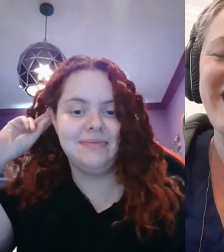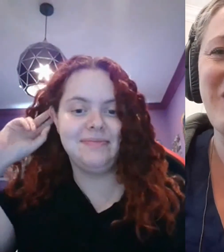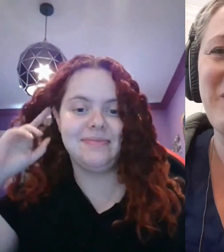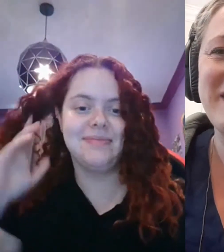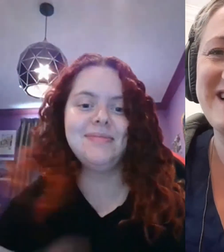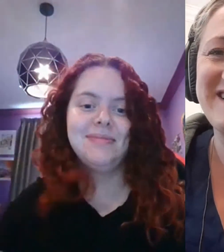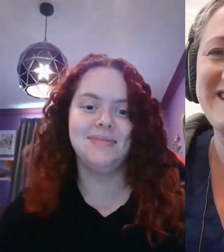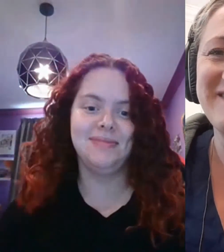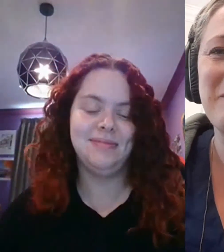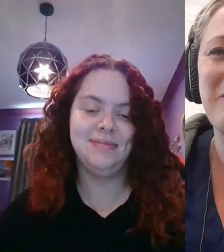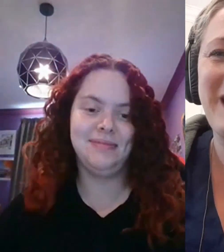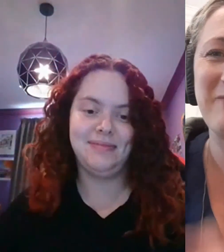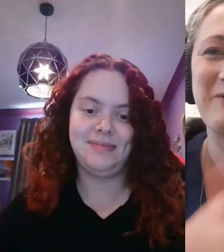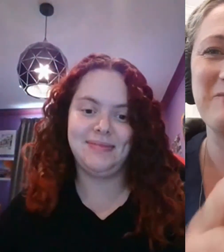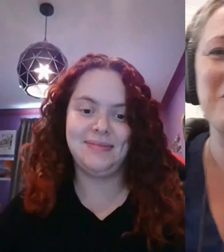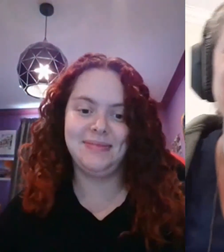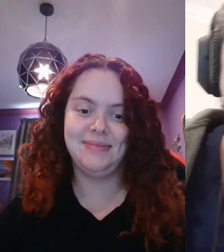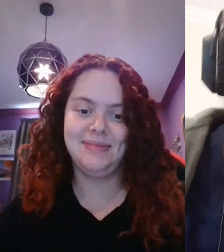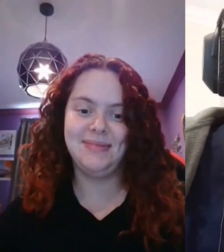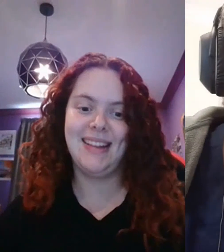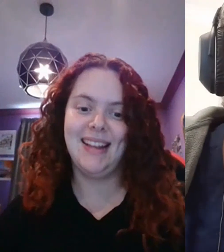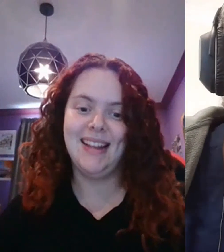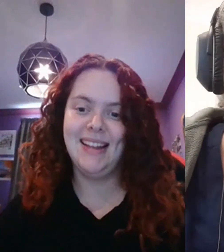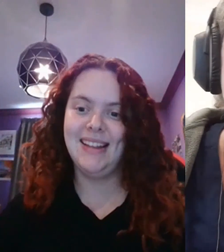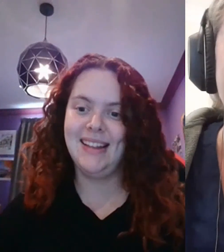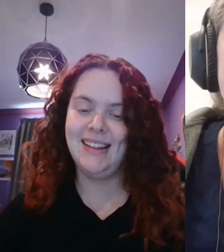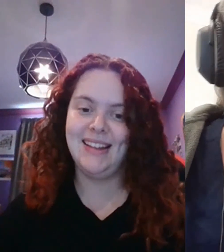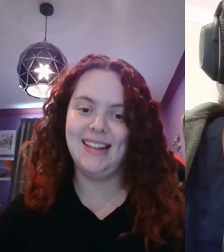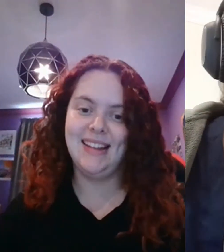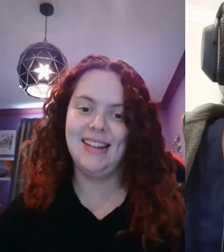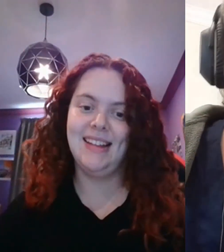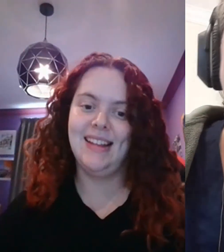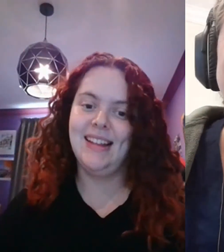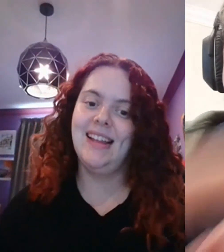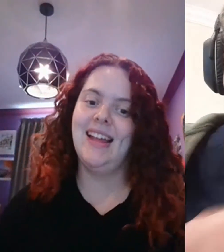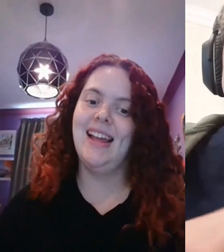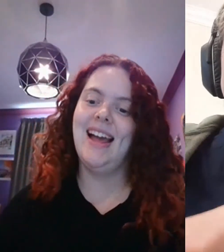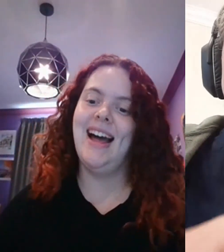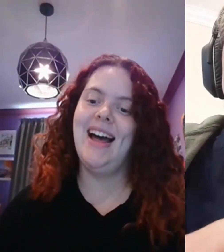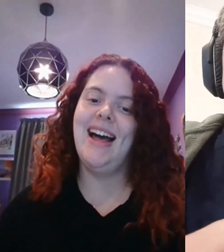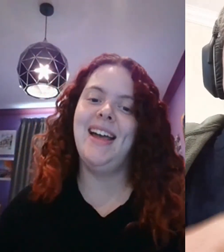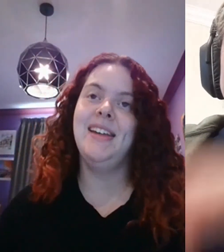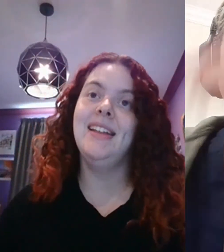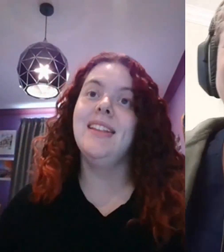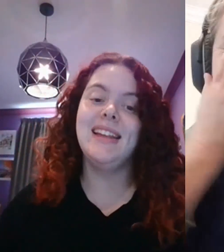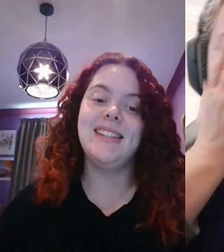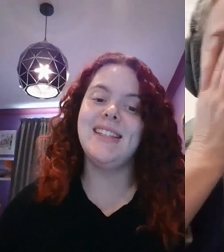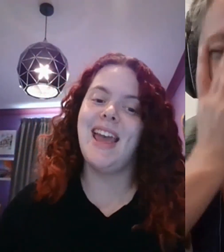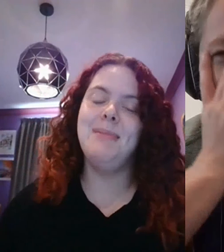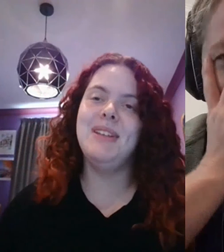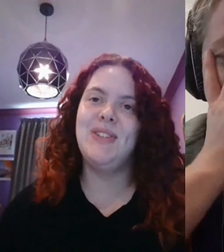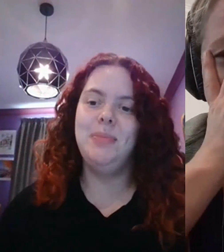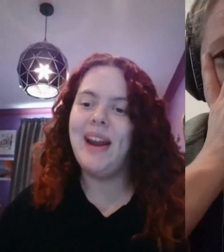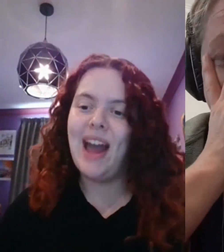so I had no idea what a breakout room was. I actually thought it was maybe the link to the It's